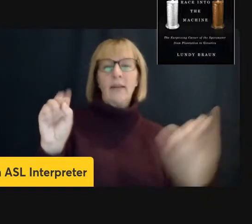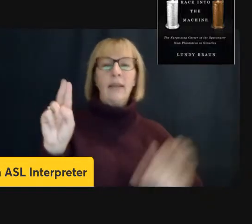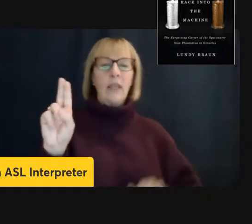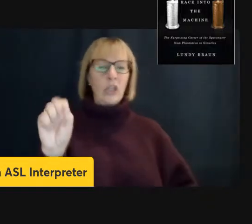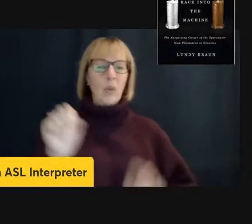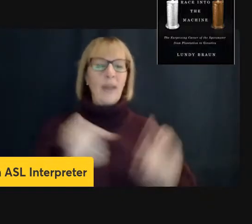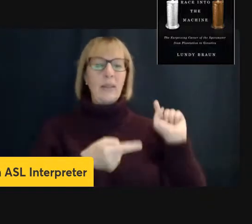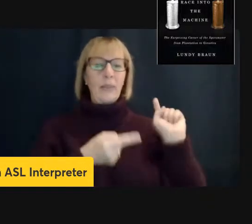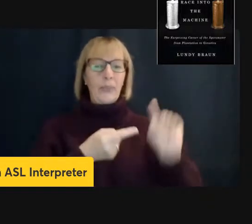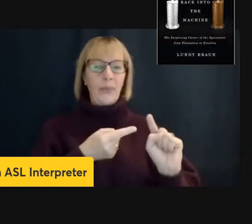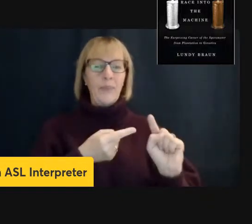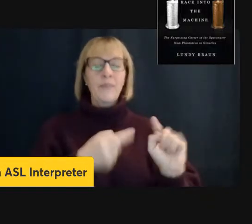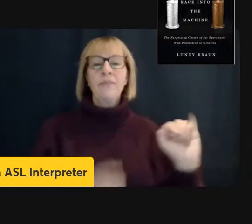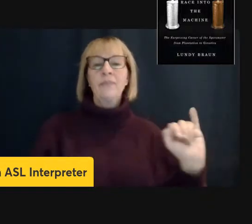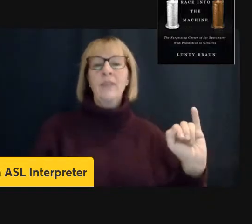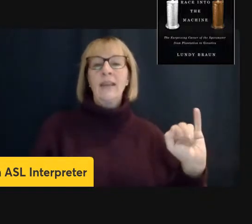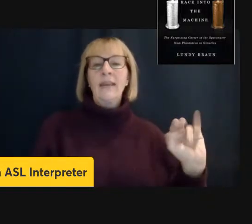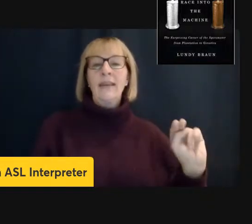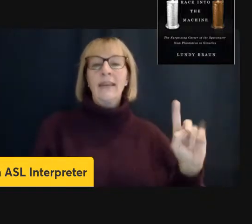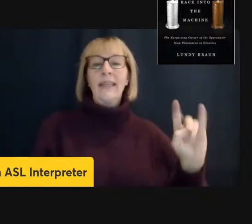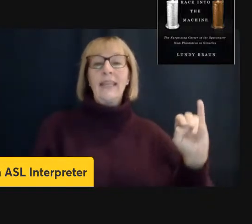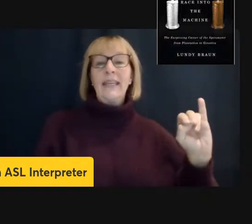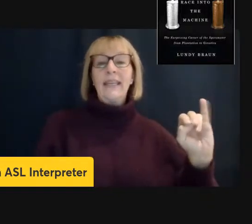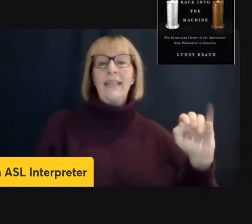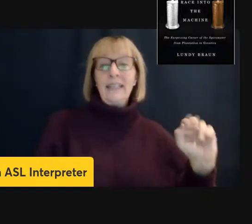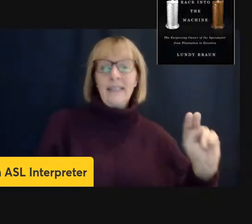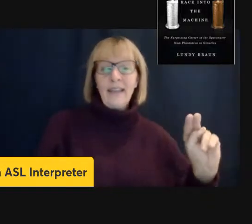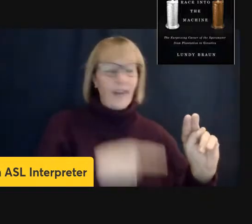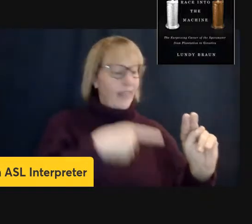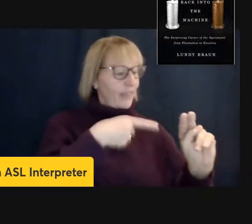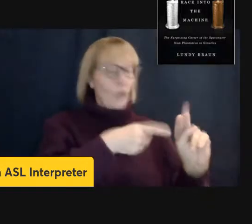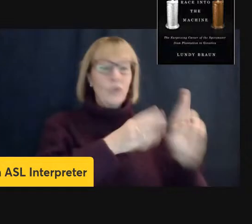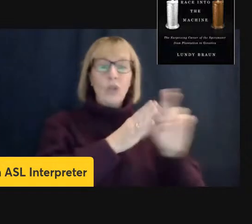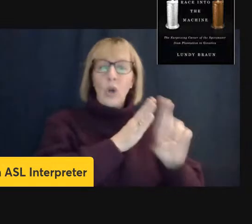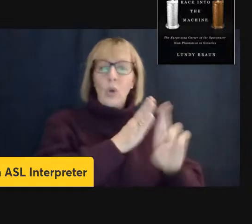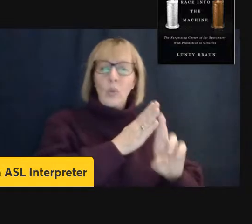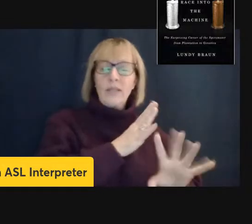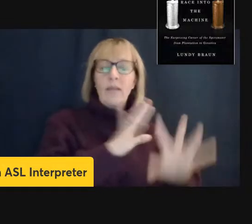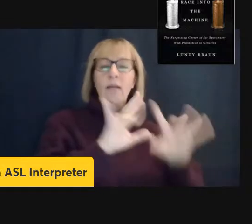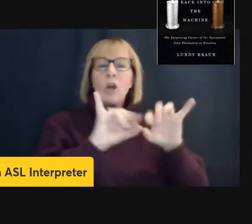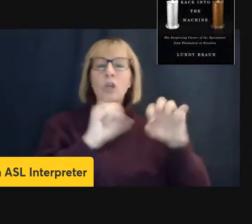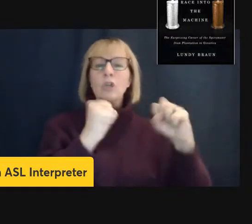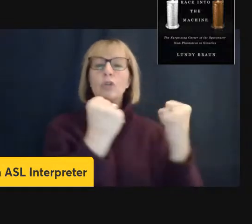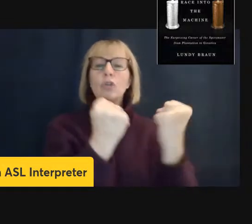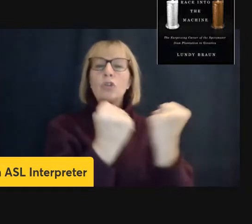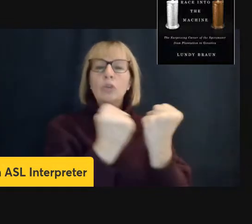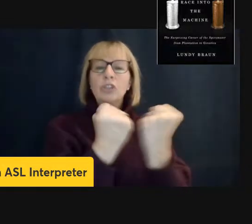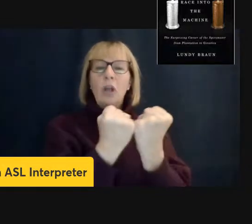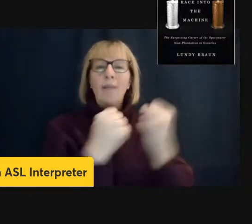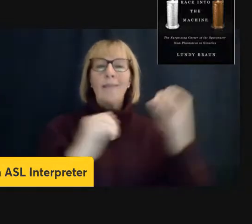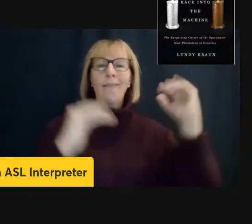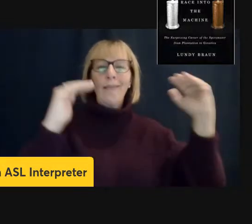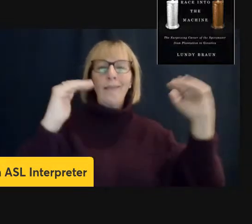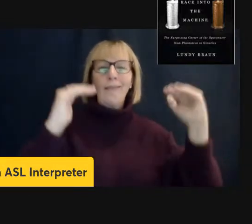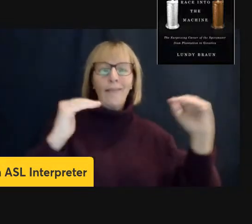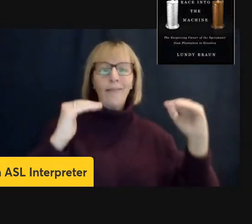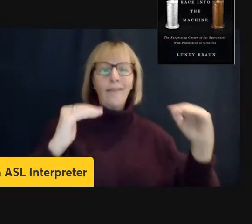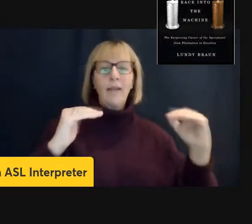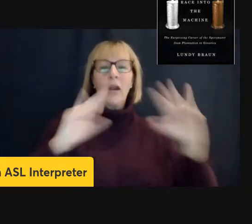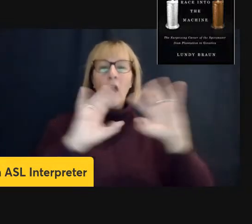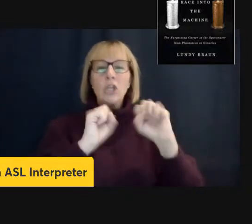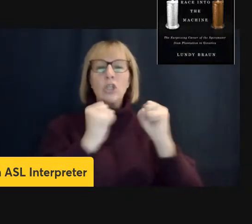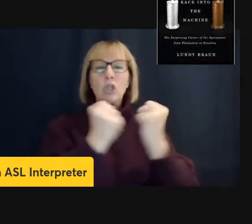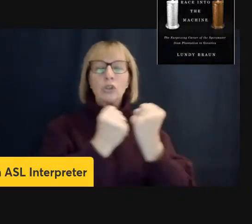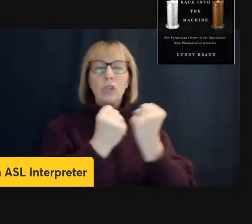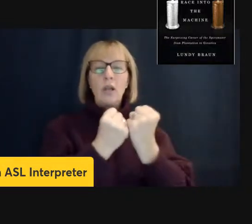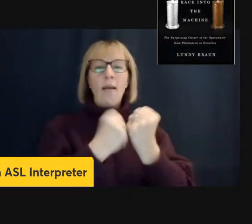India, the Indian researchers gave social explanations for difference, whereas the